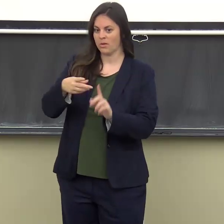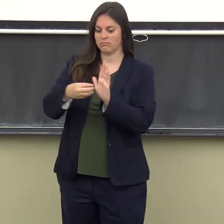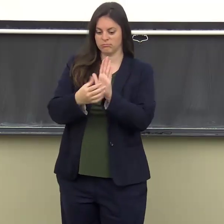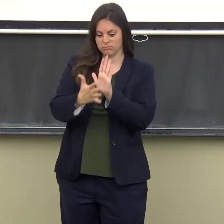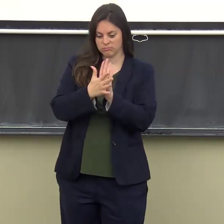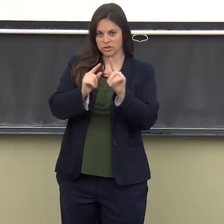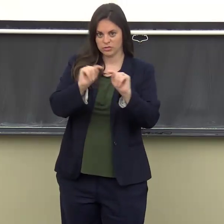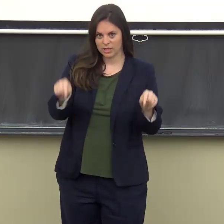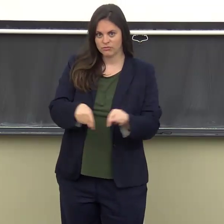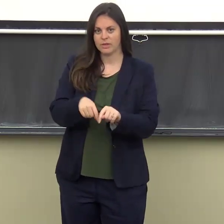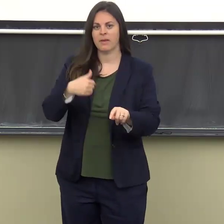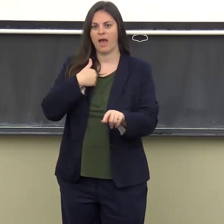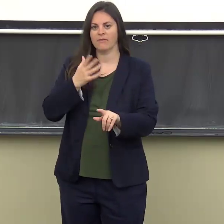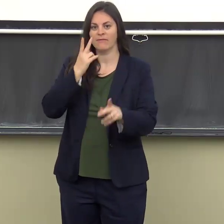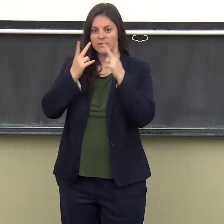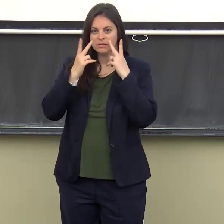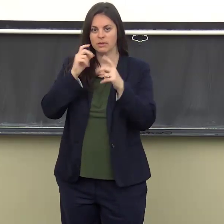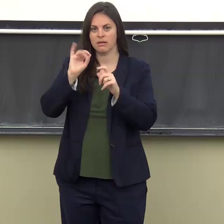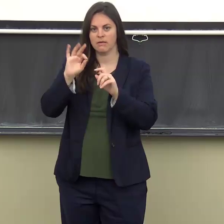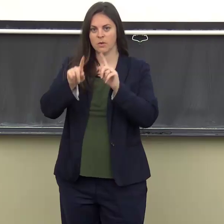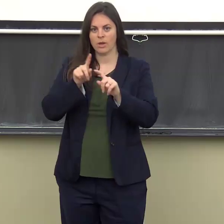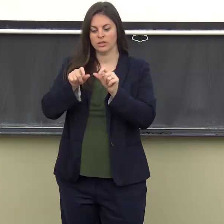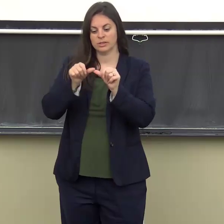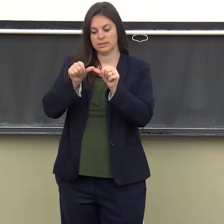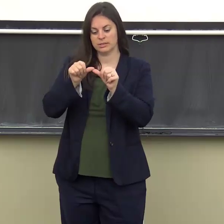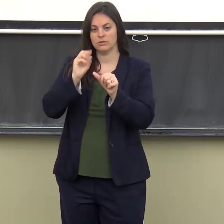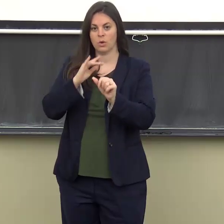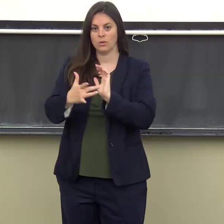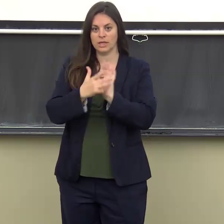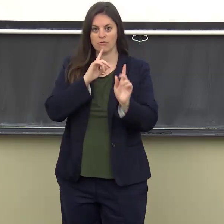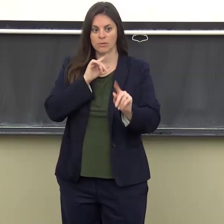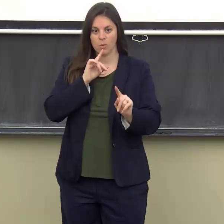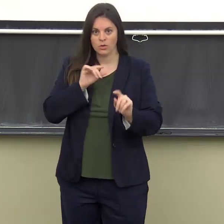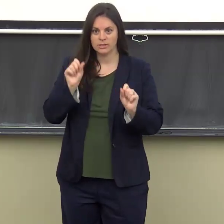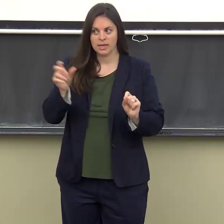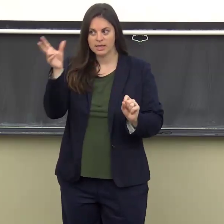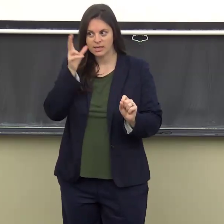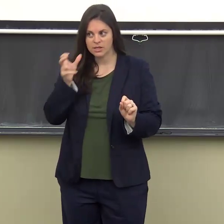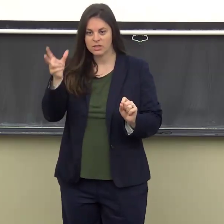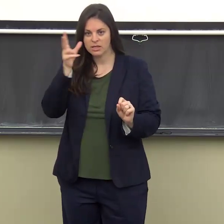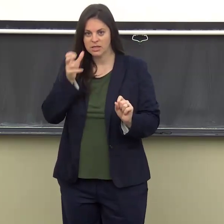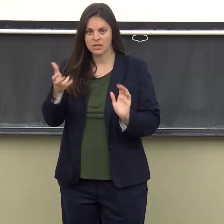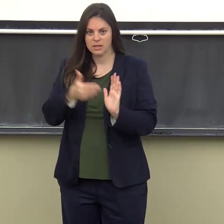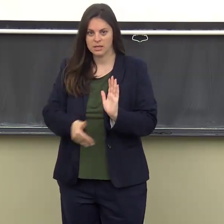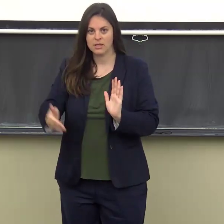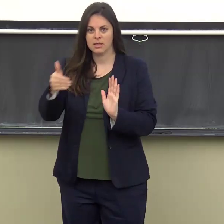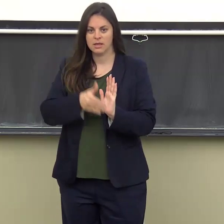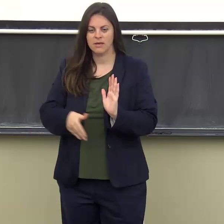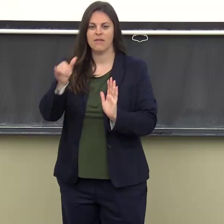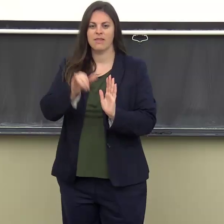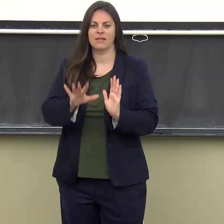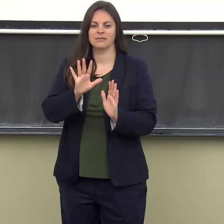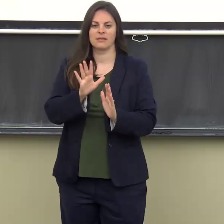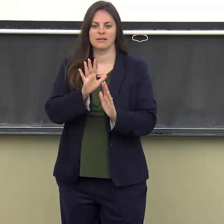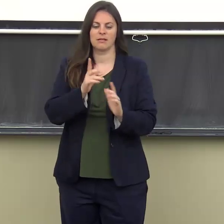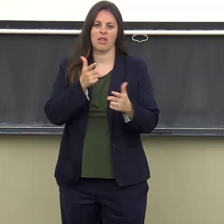persistent visibility of questions that way for tech reporters to hear, I think is part of this long arc of education too, which